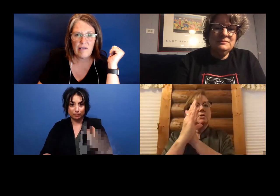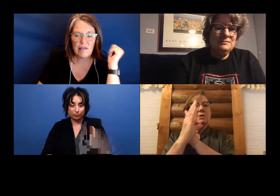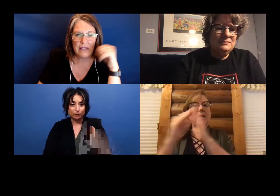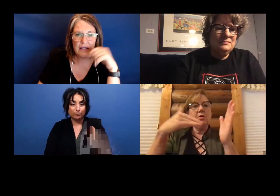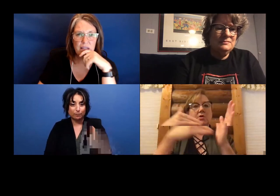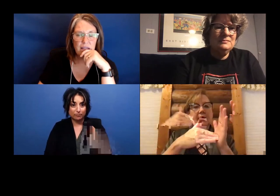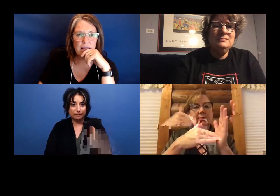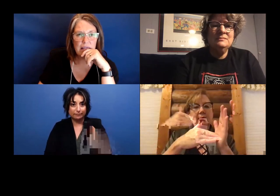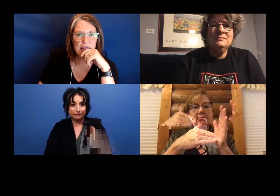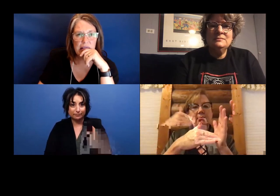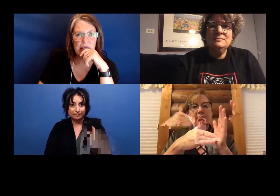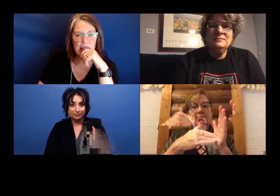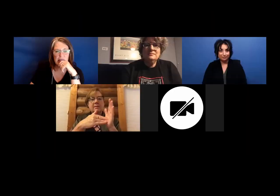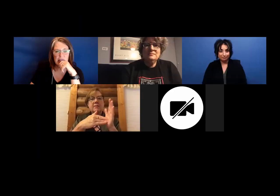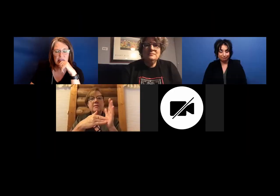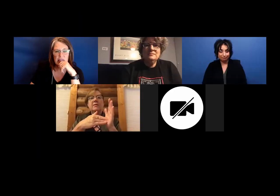start her camera again.